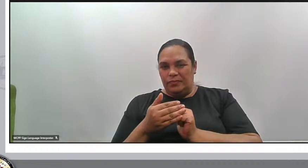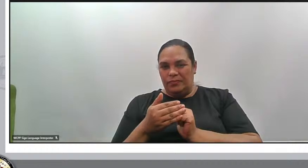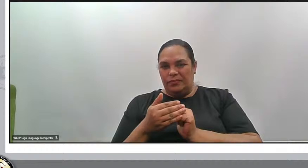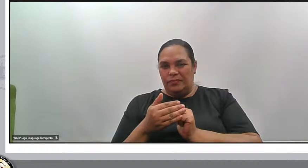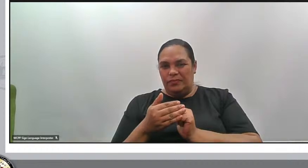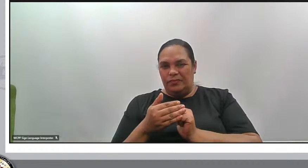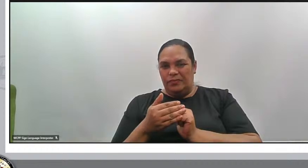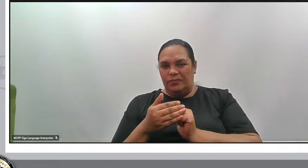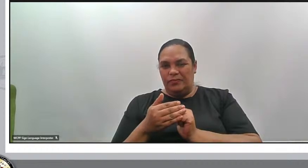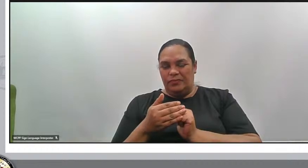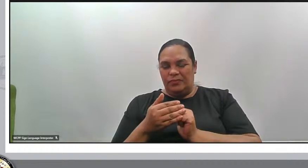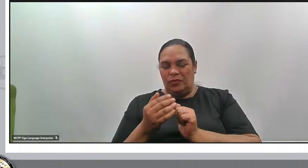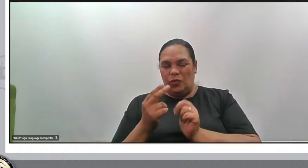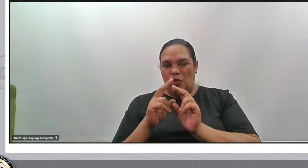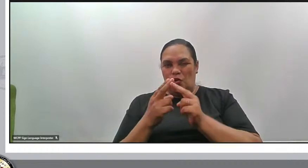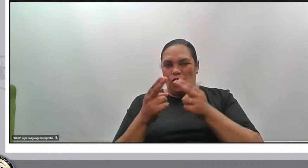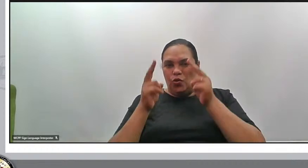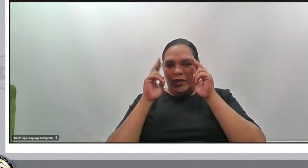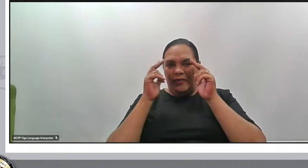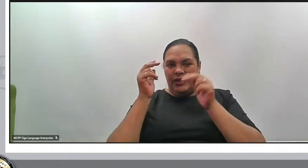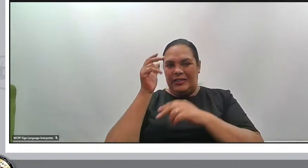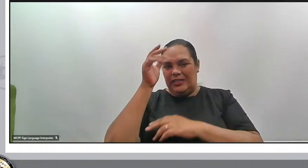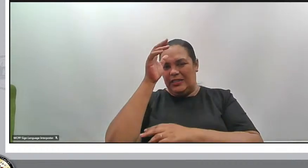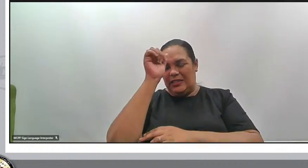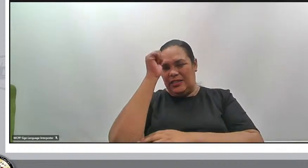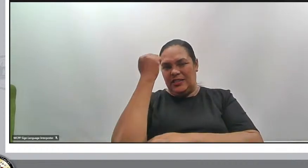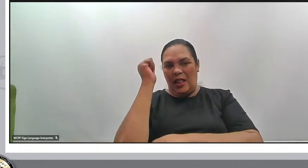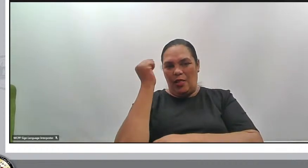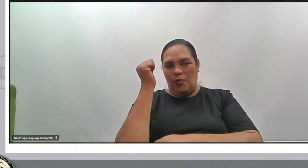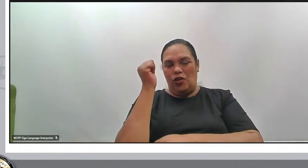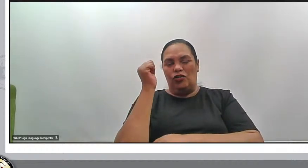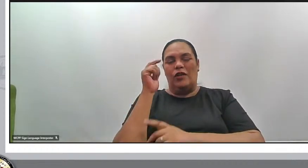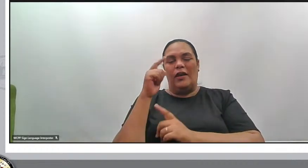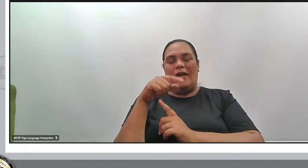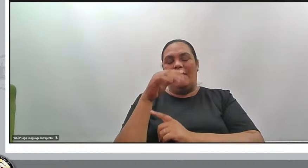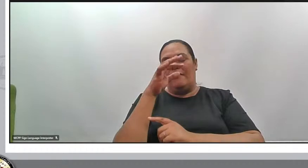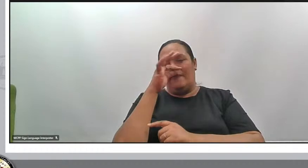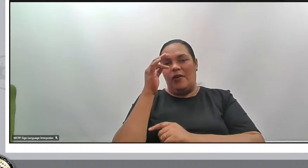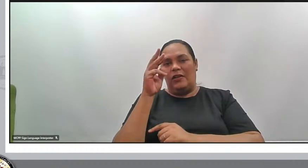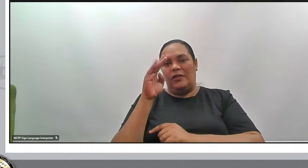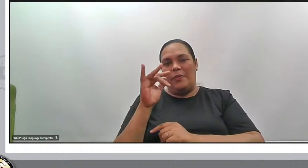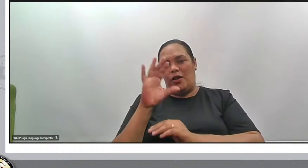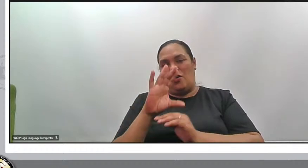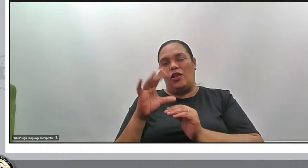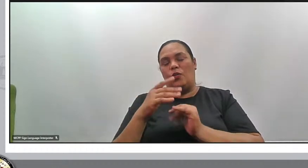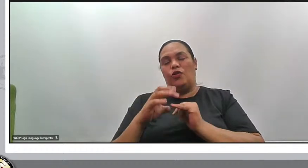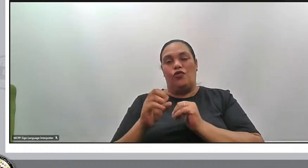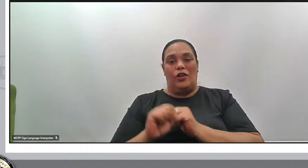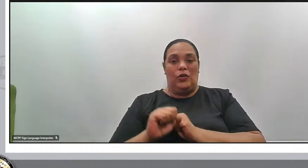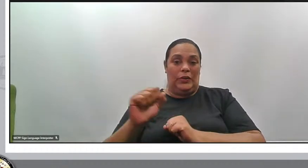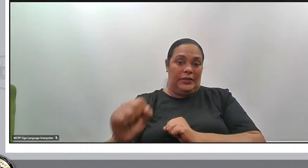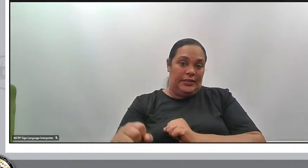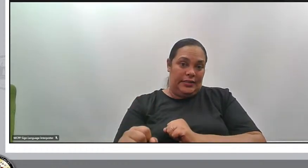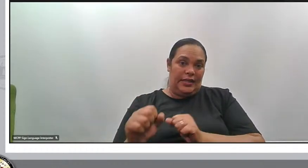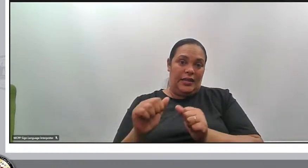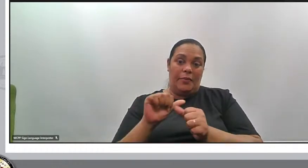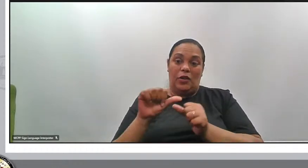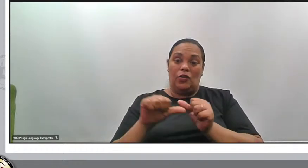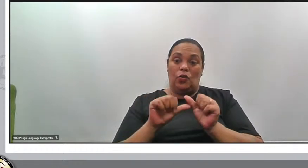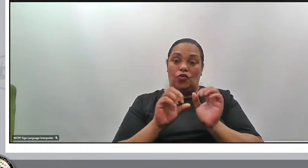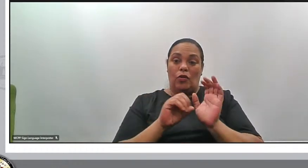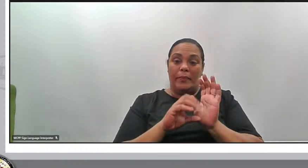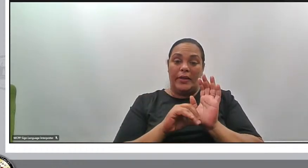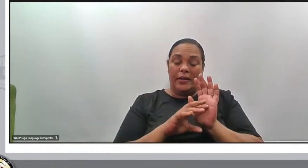with the University of Stellenbosch and with False Bay College. So we're trying to extend that. In terms of social media,